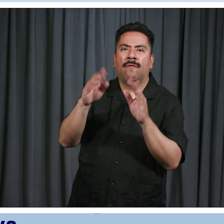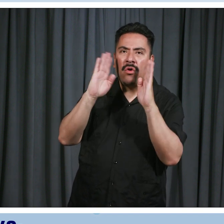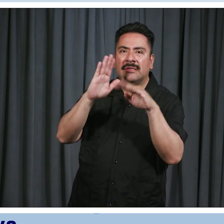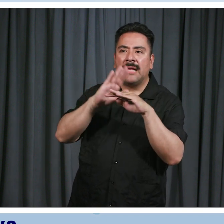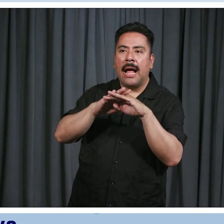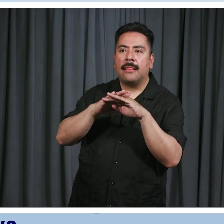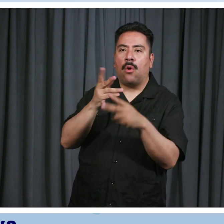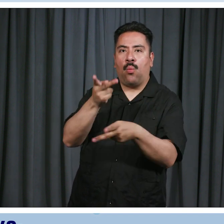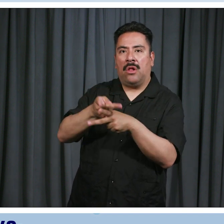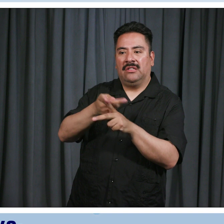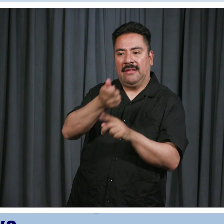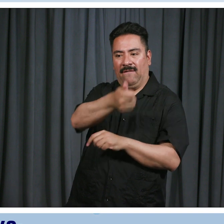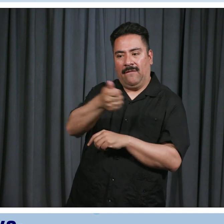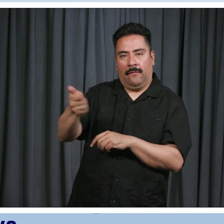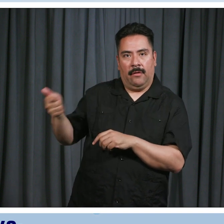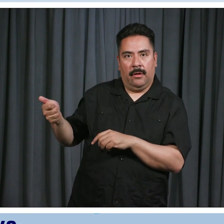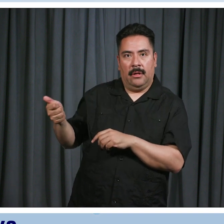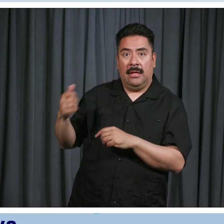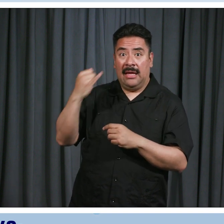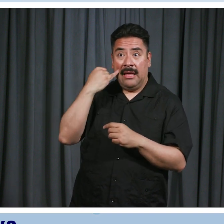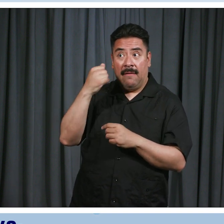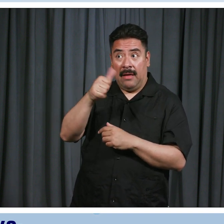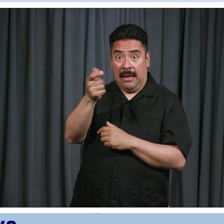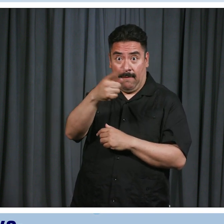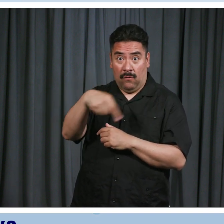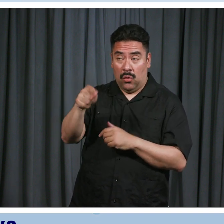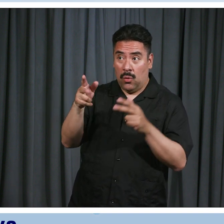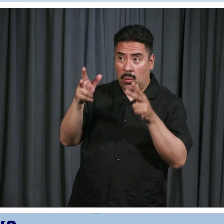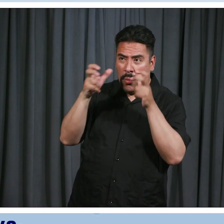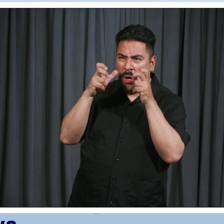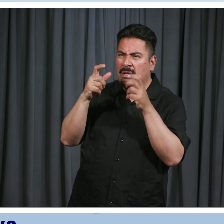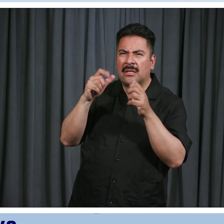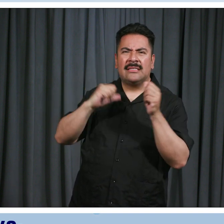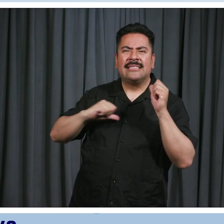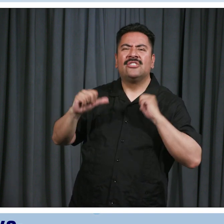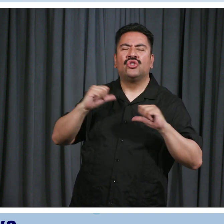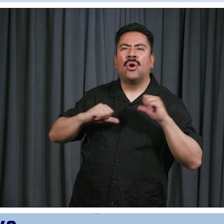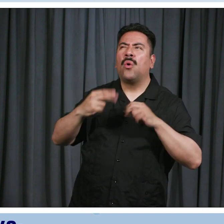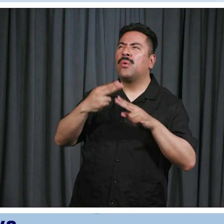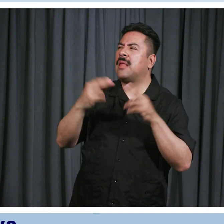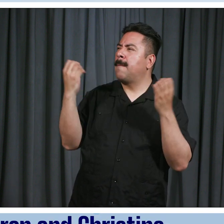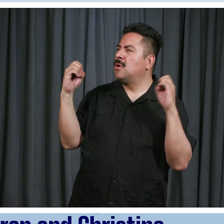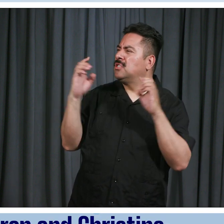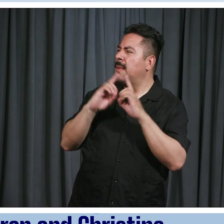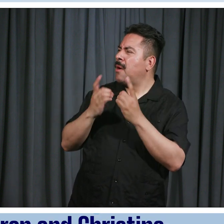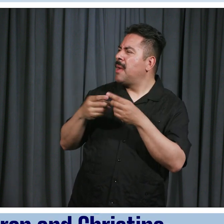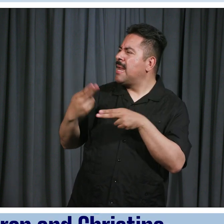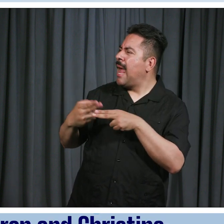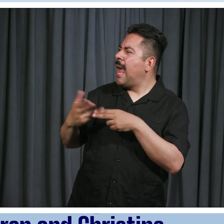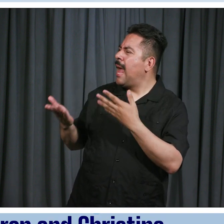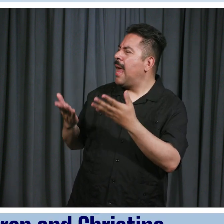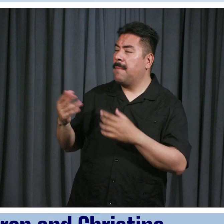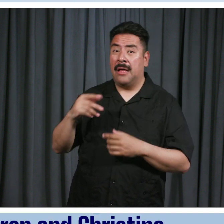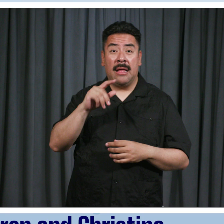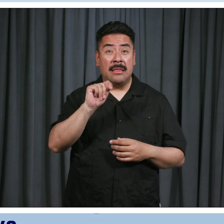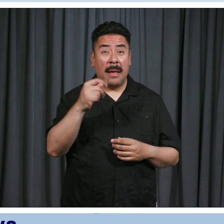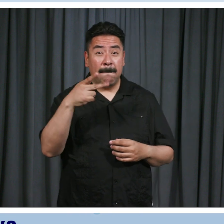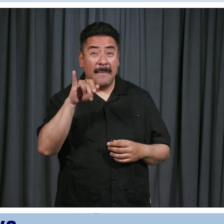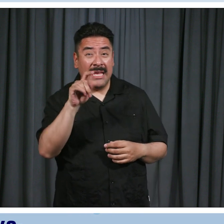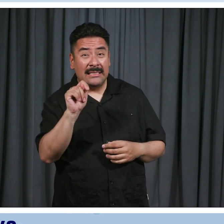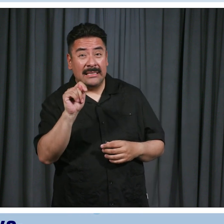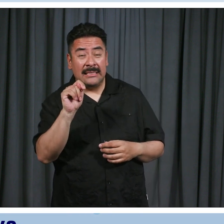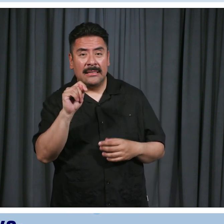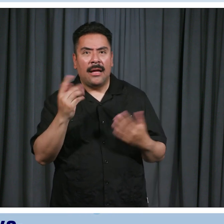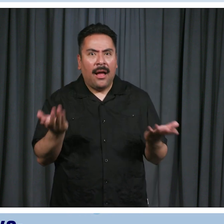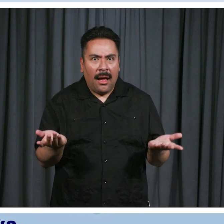of their providers, because if anyone's watching, what is that show with the emergency department? The Pit. I mean,